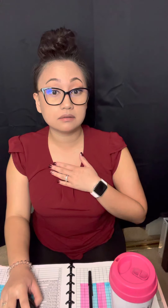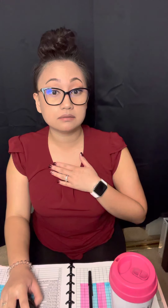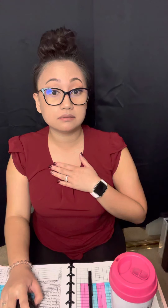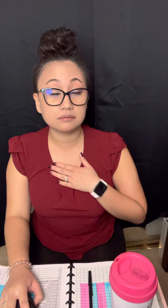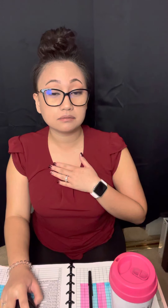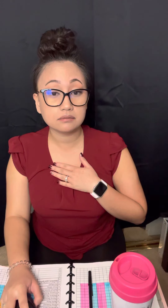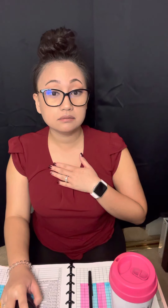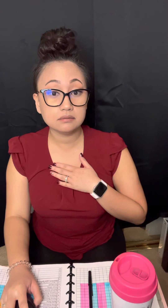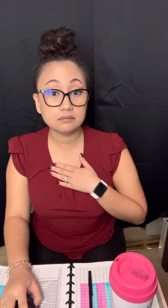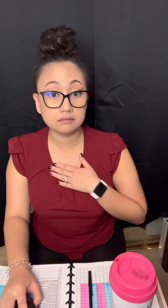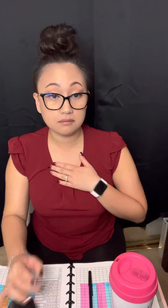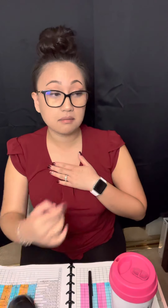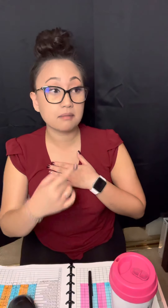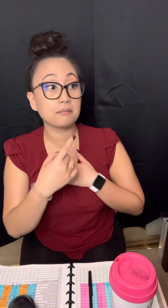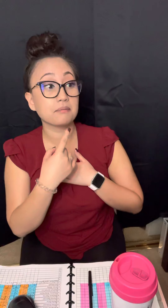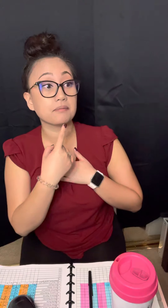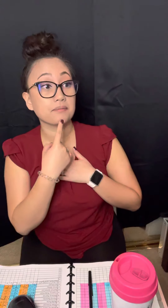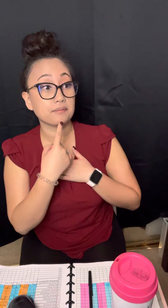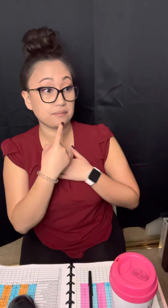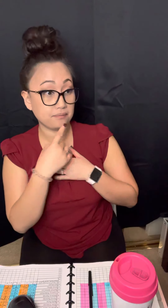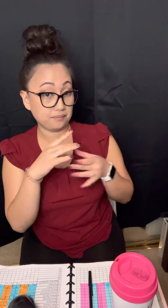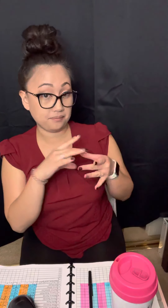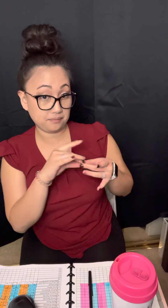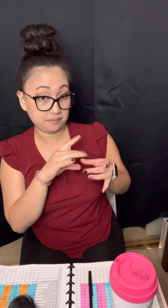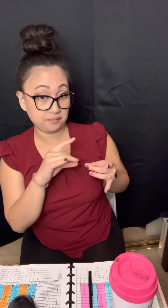I have something to say. Go ahead, sweetie.